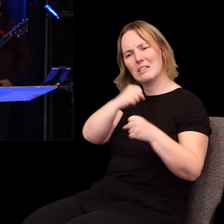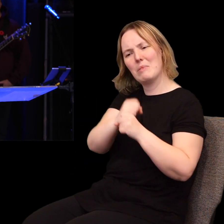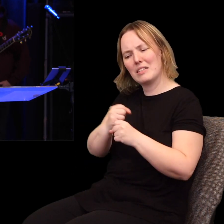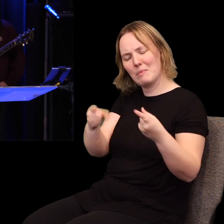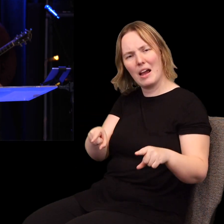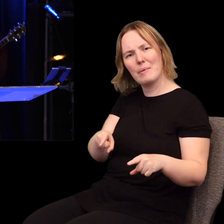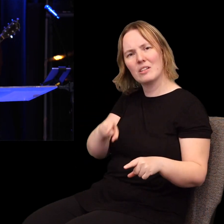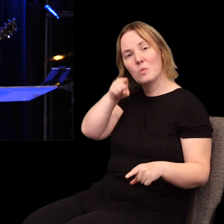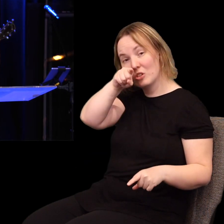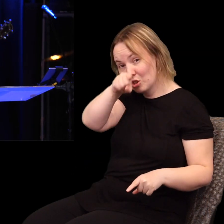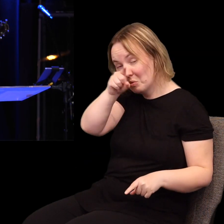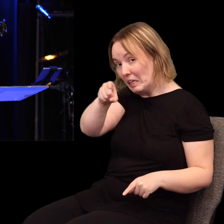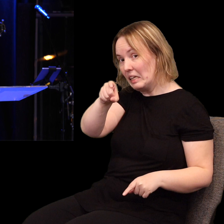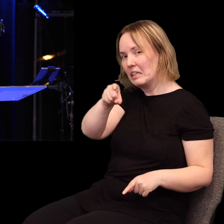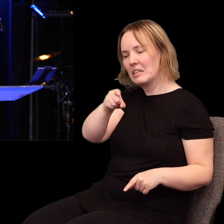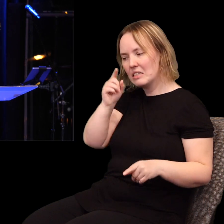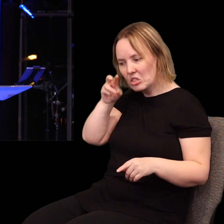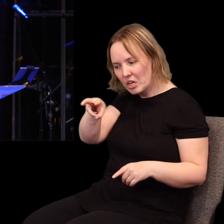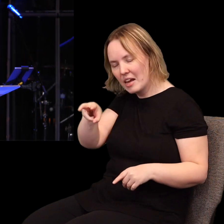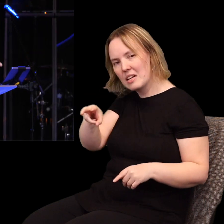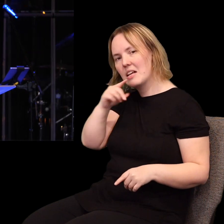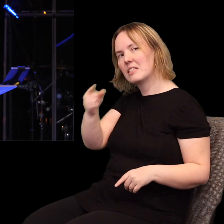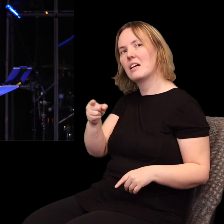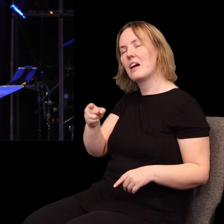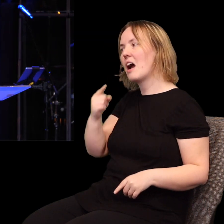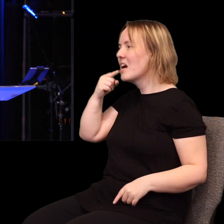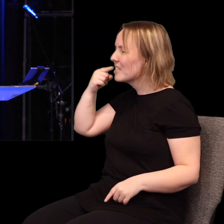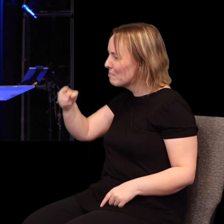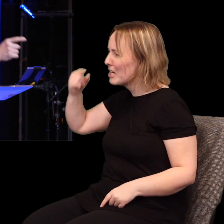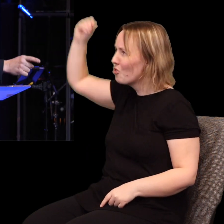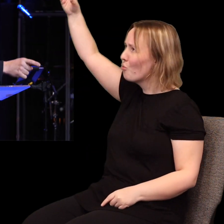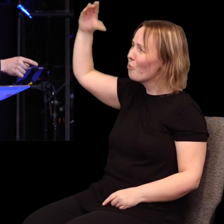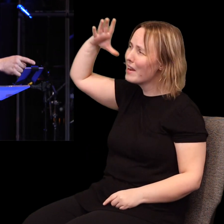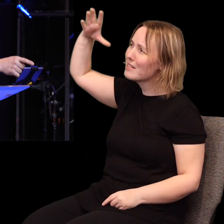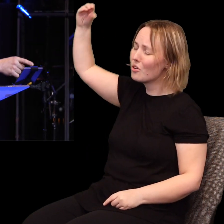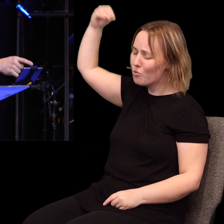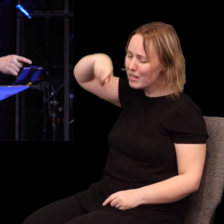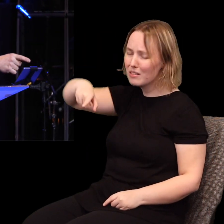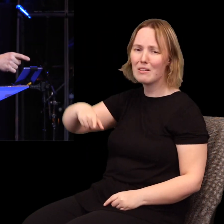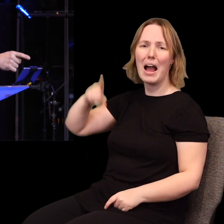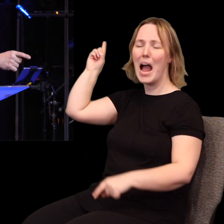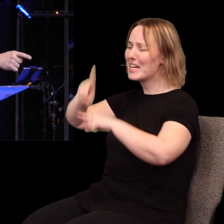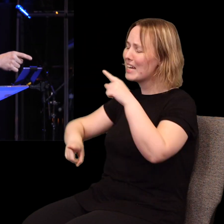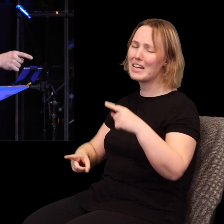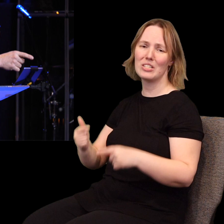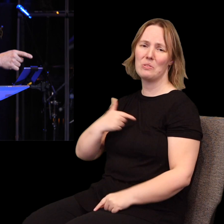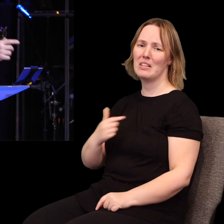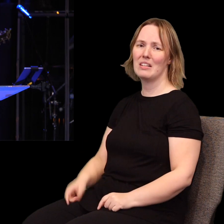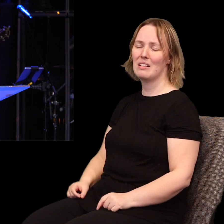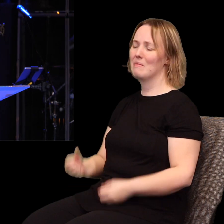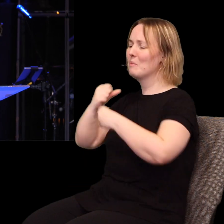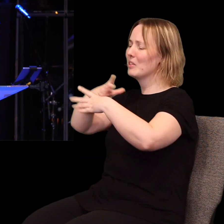something happen. What you need to do is look at it and say, I speak grace to you. I can't do